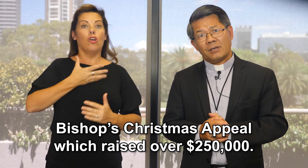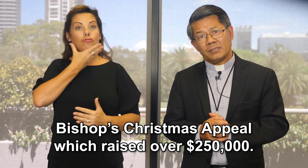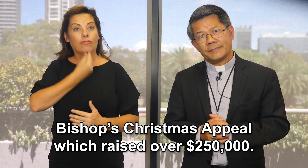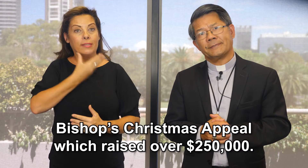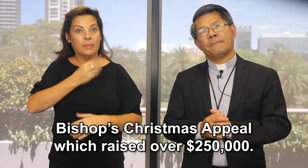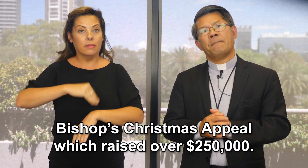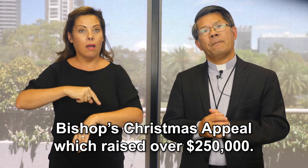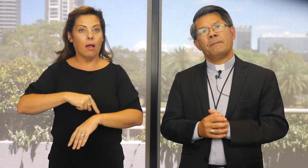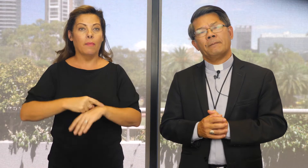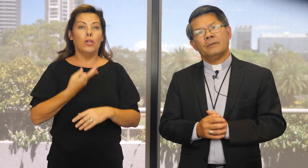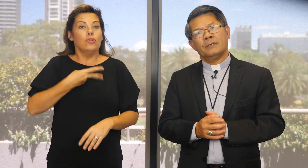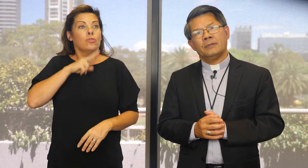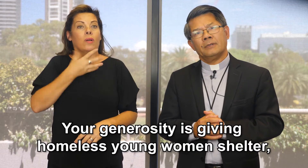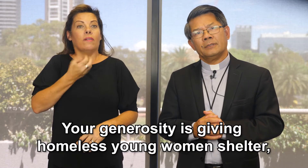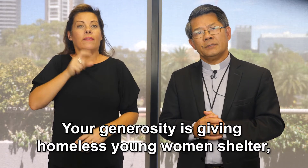$250,000.